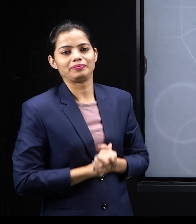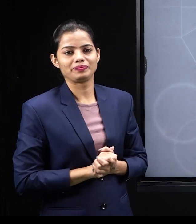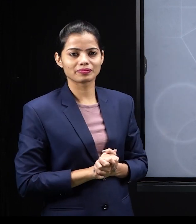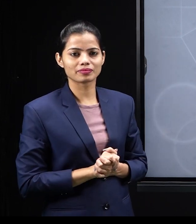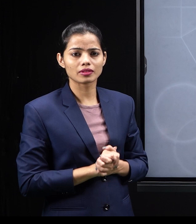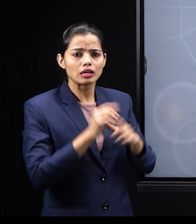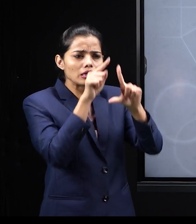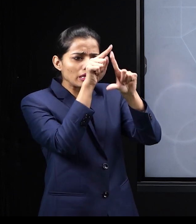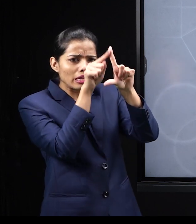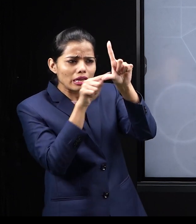angle measures,